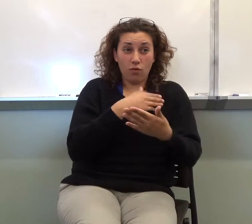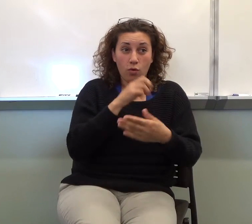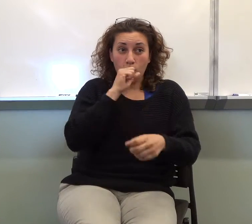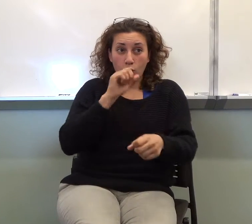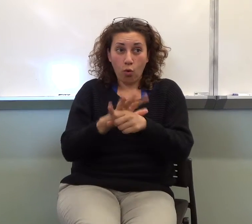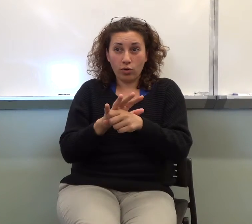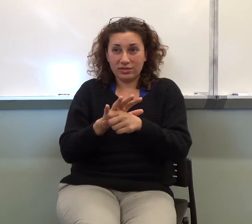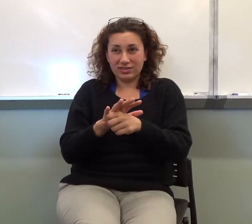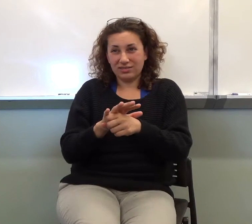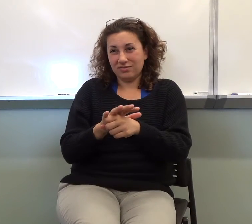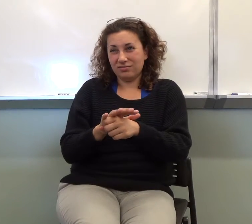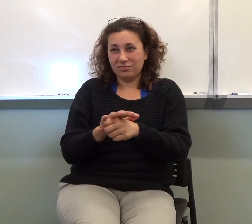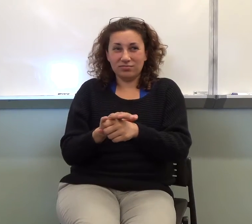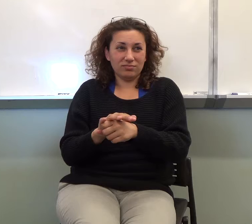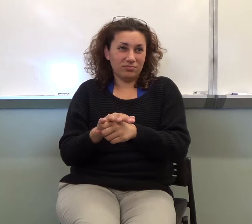is